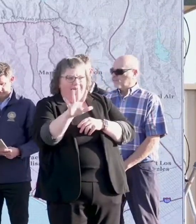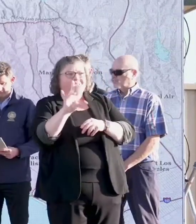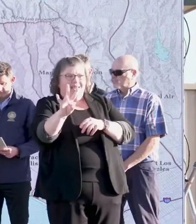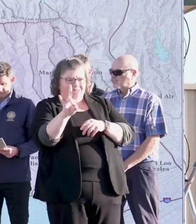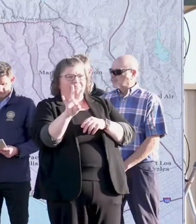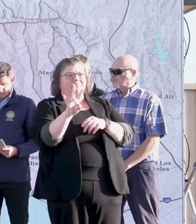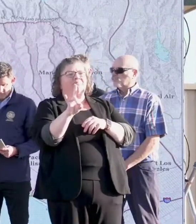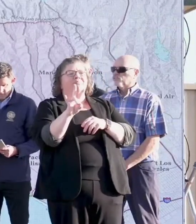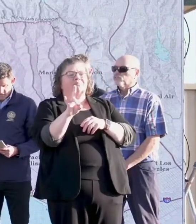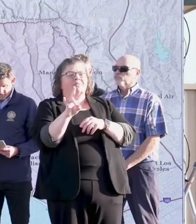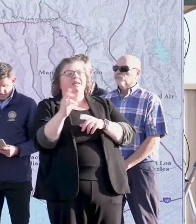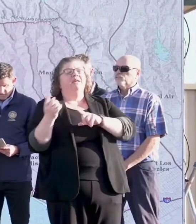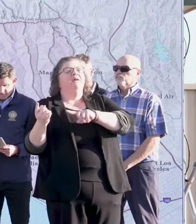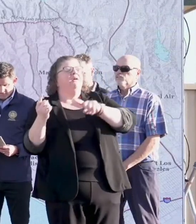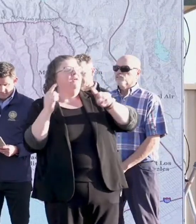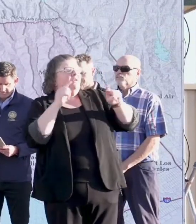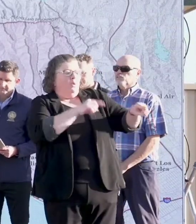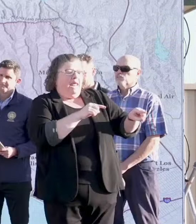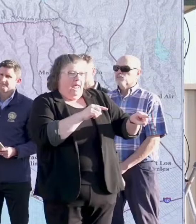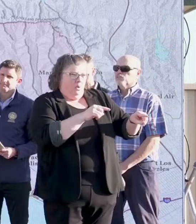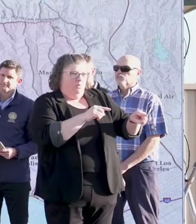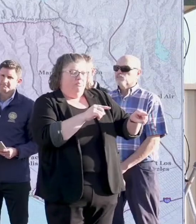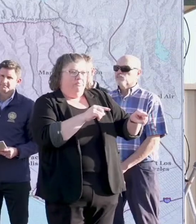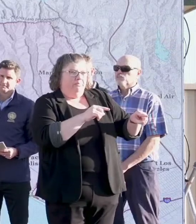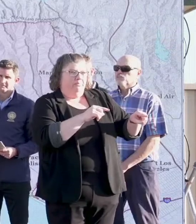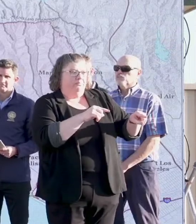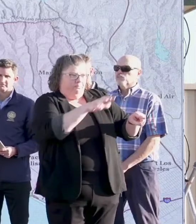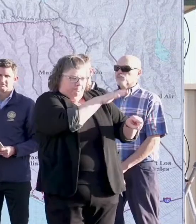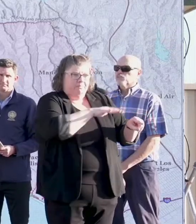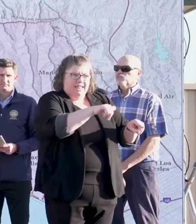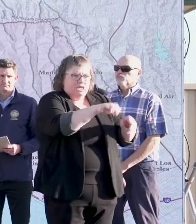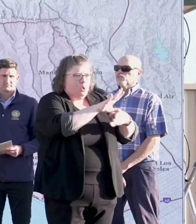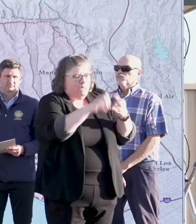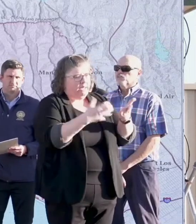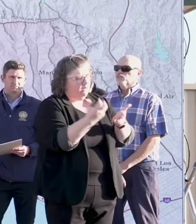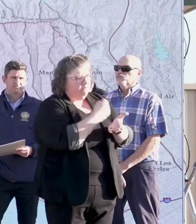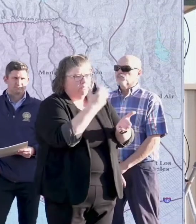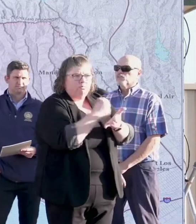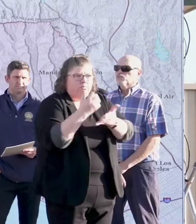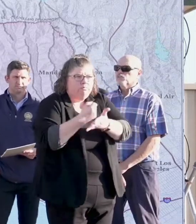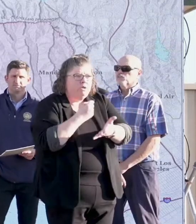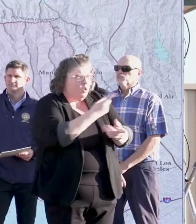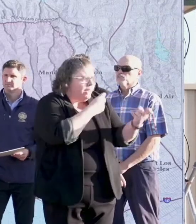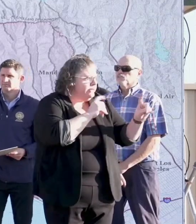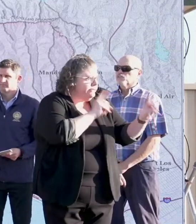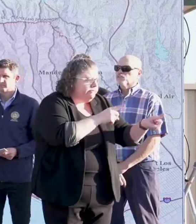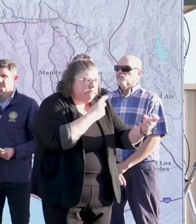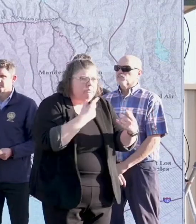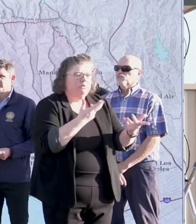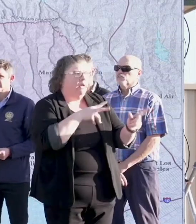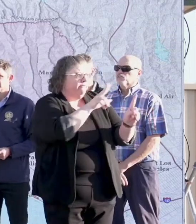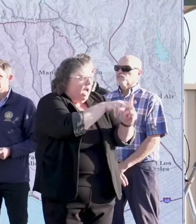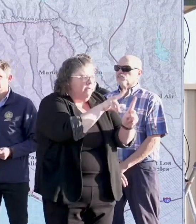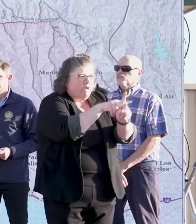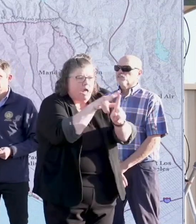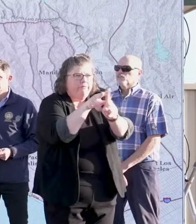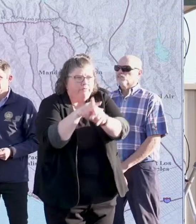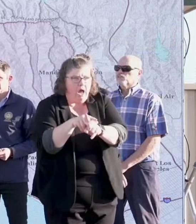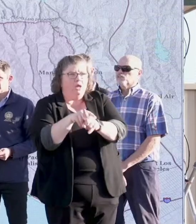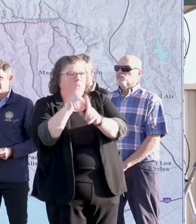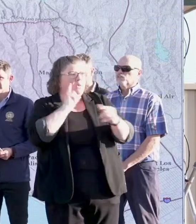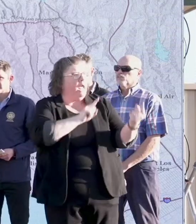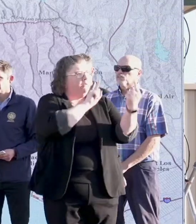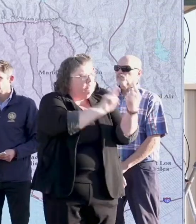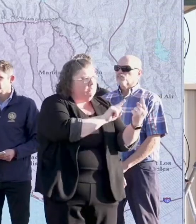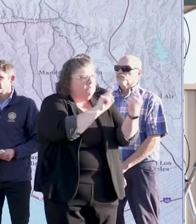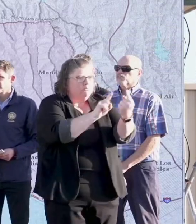800-927-4357. Go down to go down there this weekend and get all your questions answered, file your claims. You're going to be able to look face to